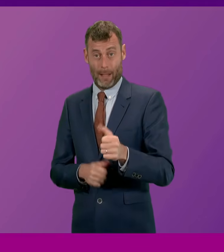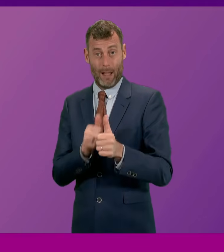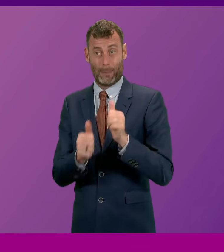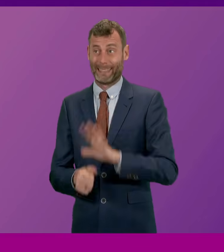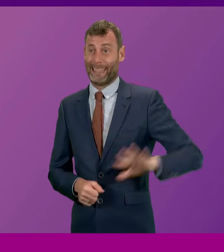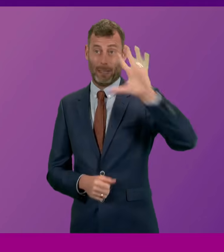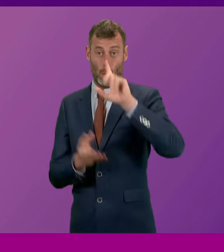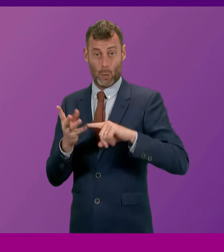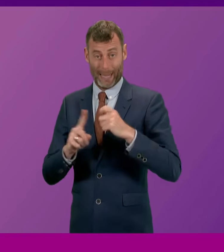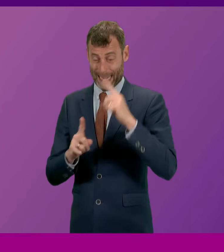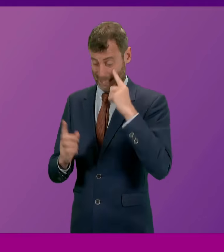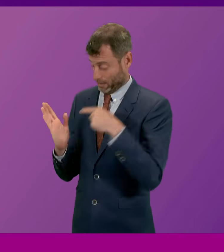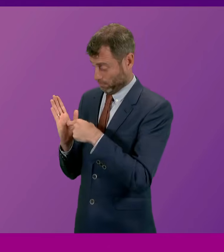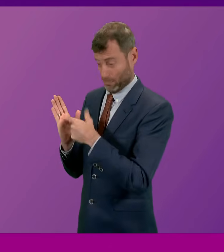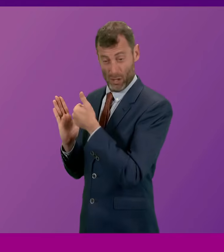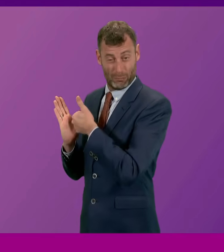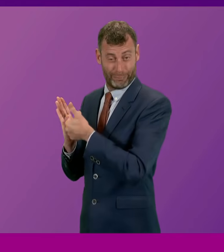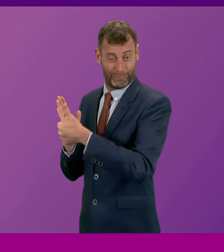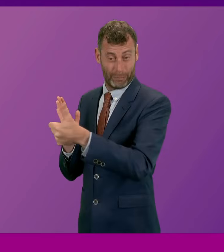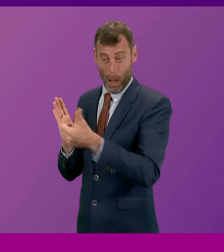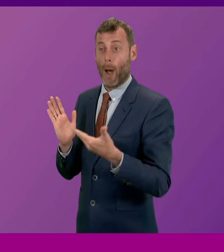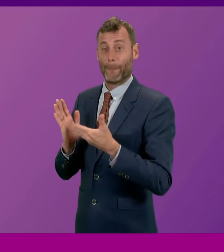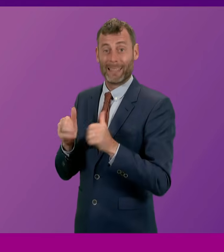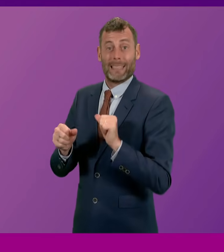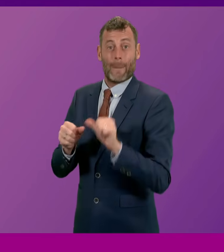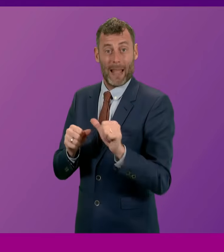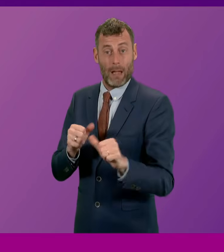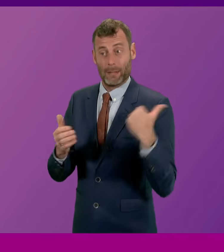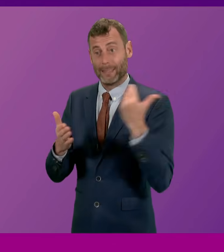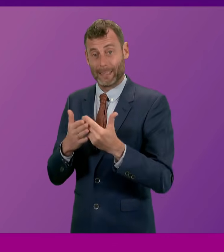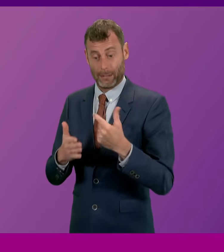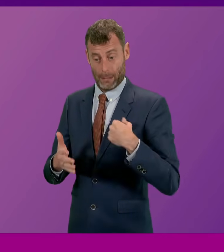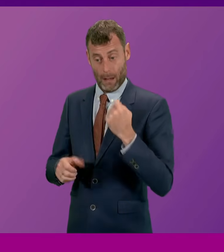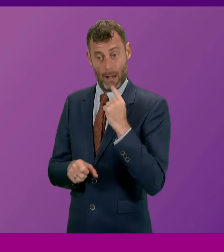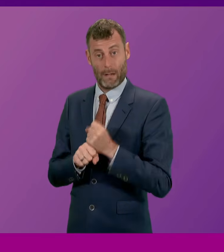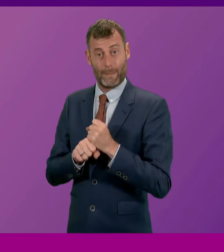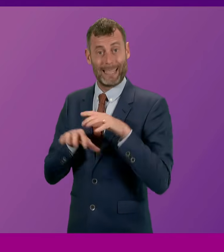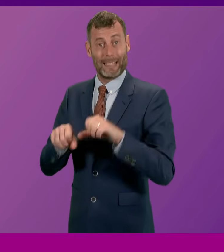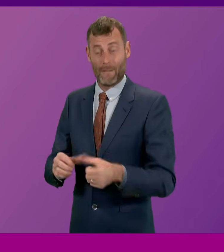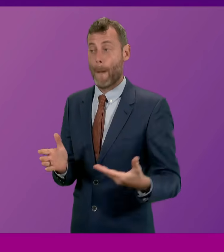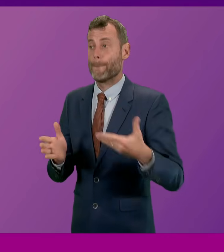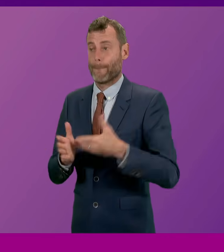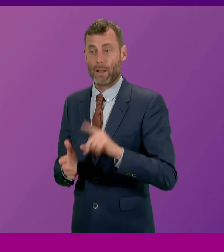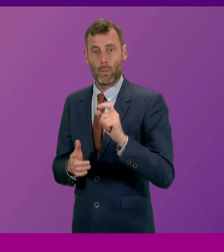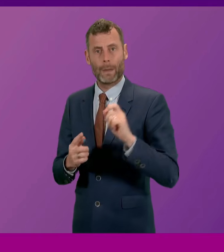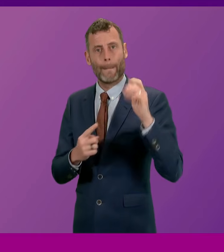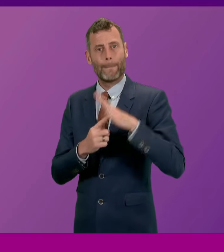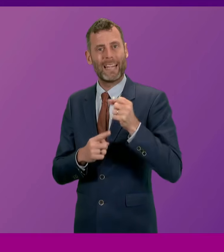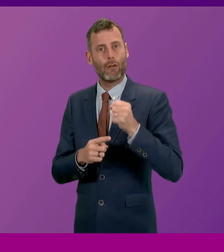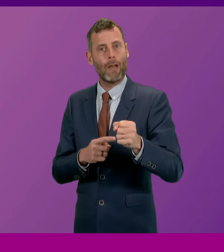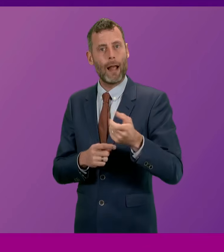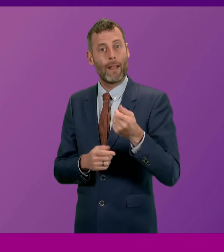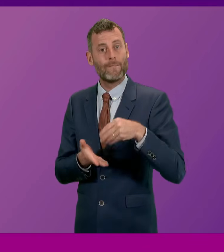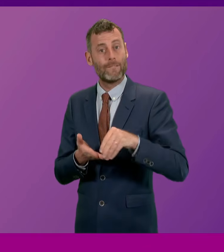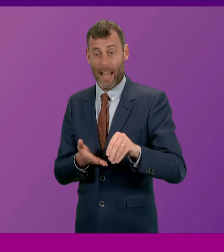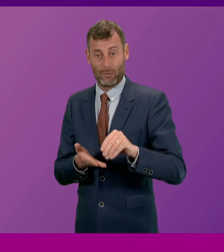and it has improved since it came into public ownership. And we've just taken a decision to abolish peak rail fares in Scotland